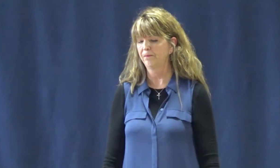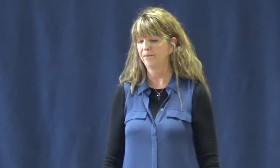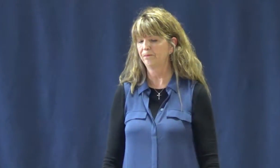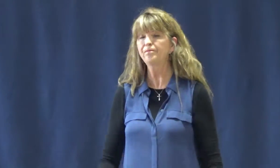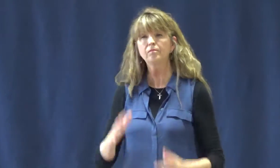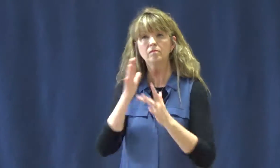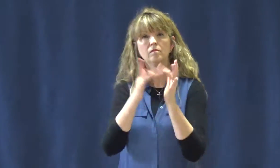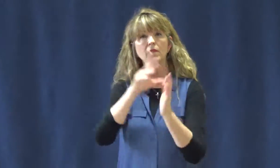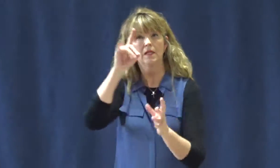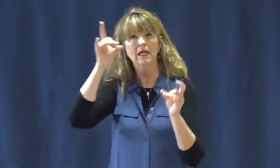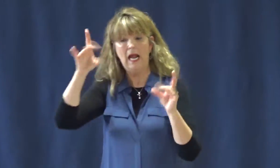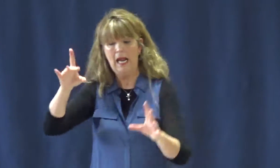tolerate.